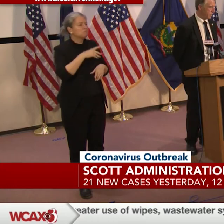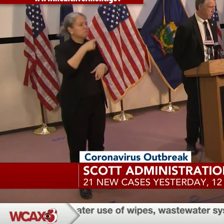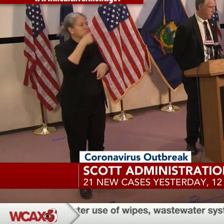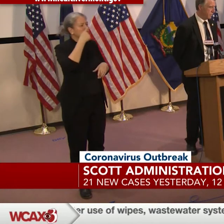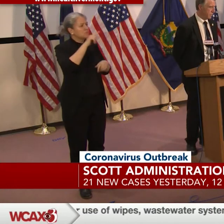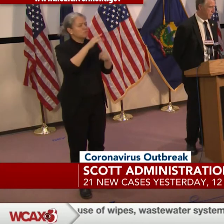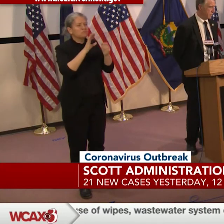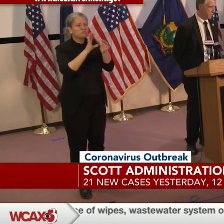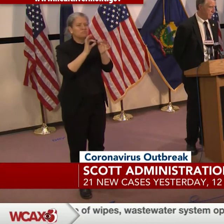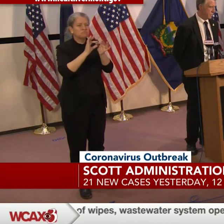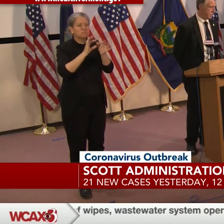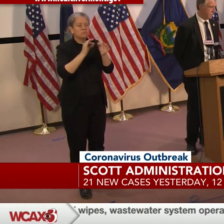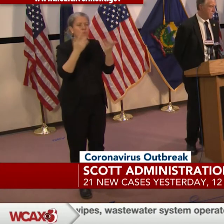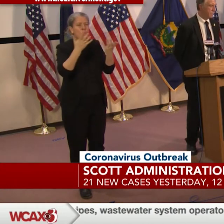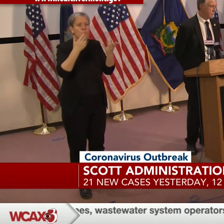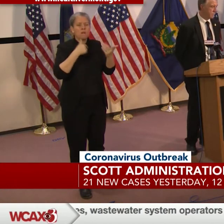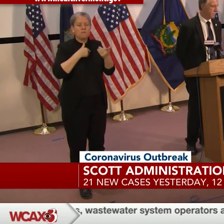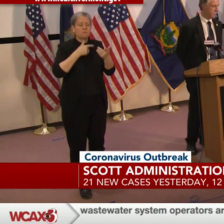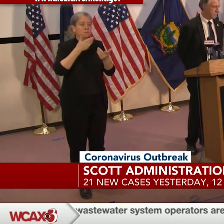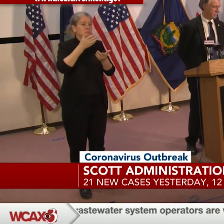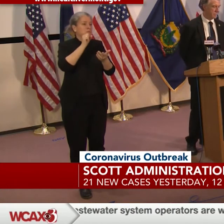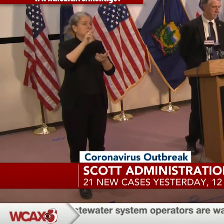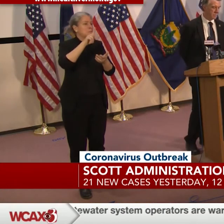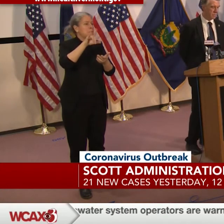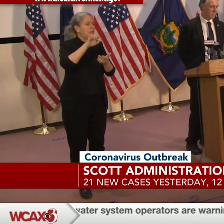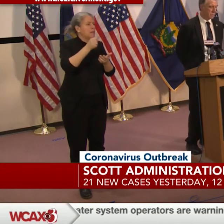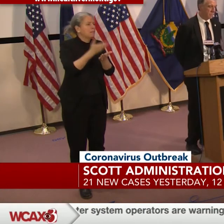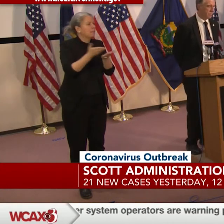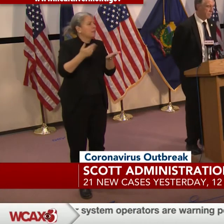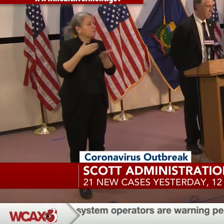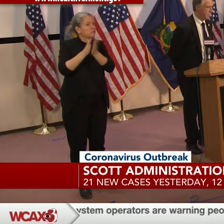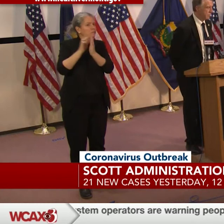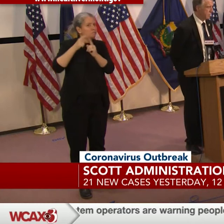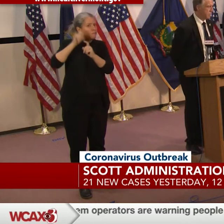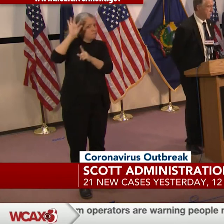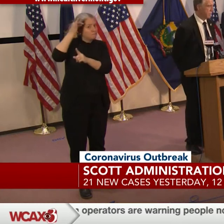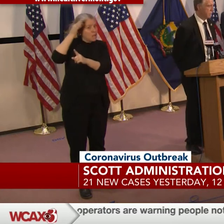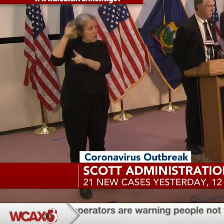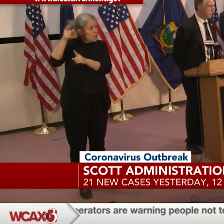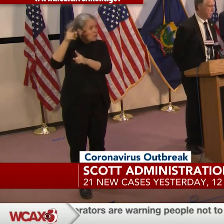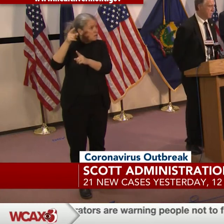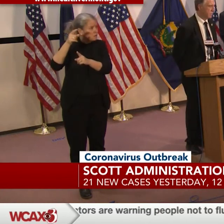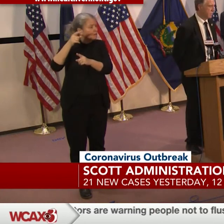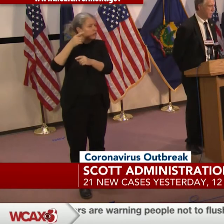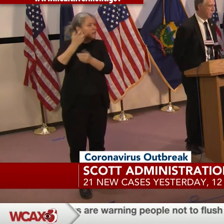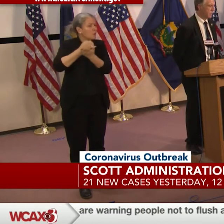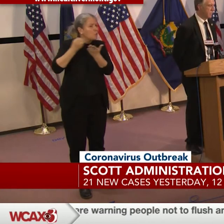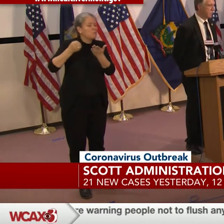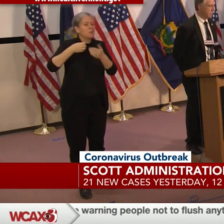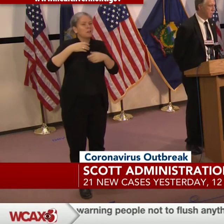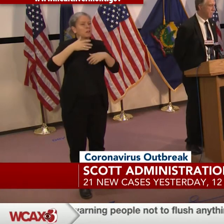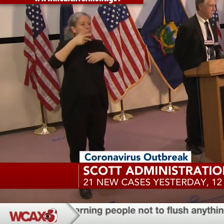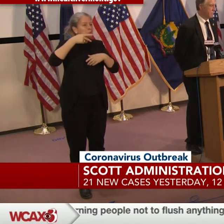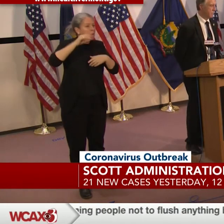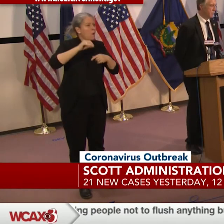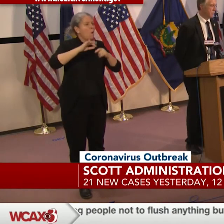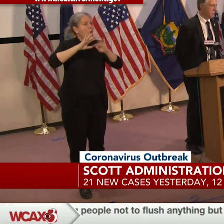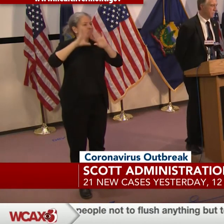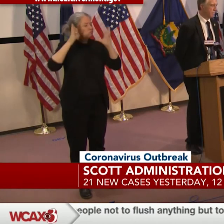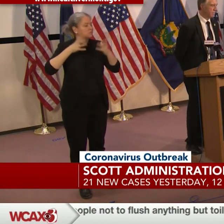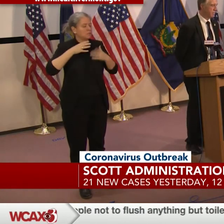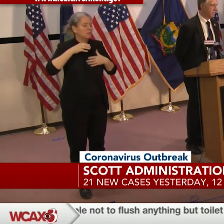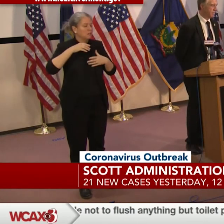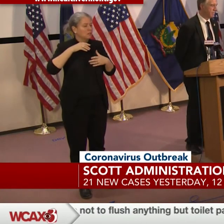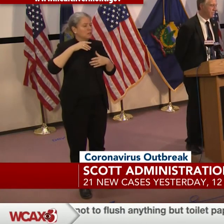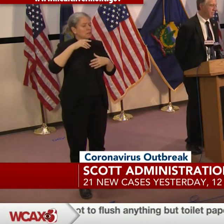of supplies Vermont has requested from the federal government and how much of that equipment we have received versus